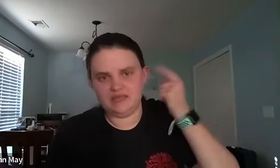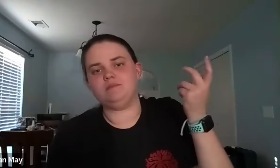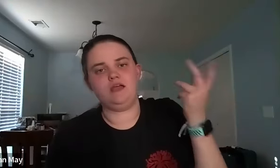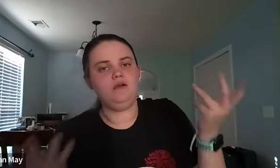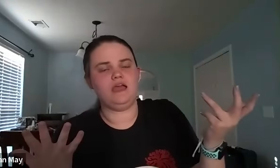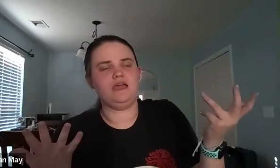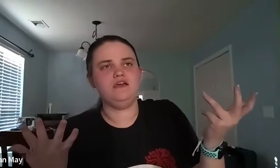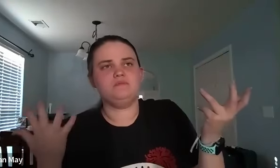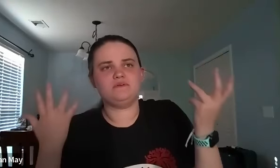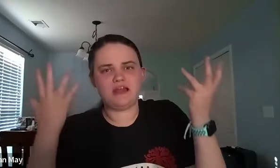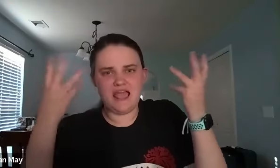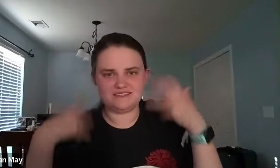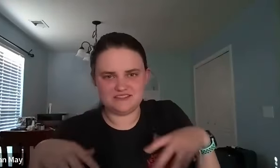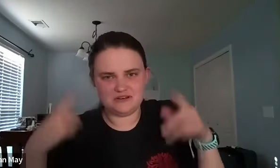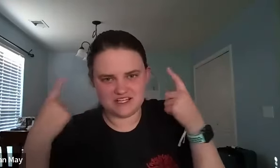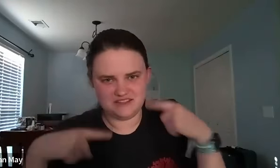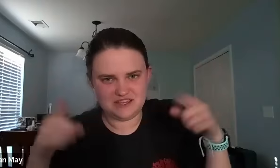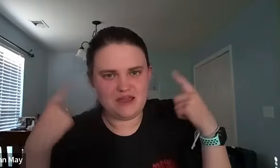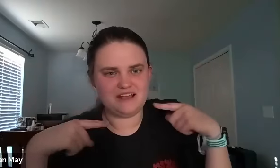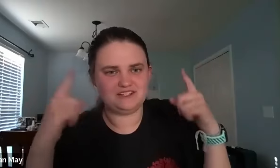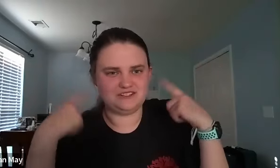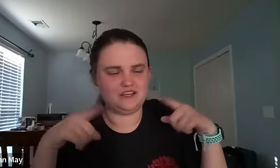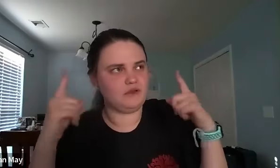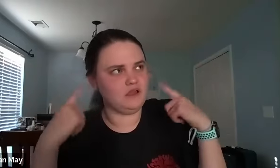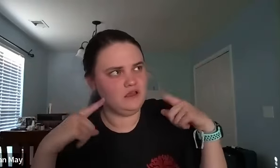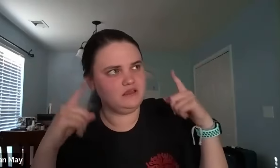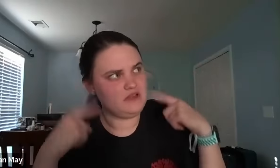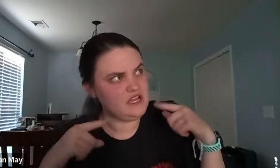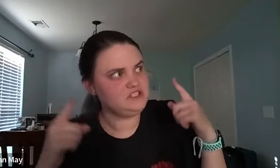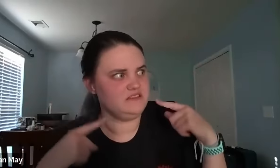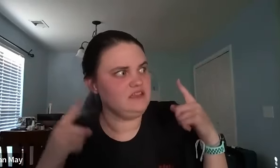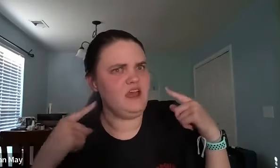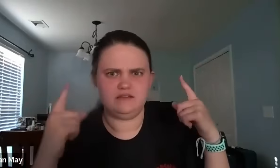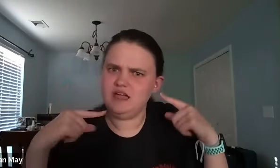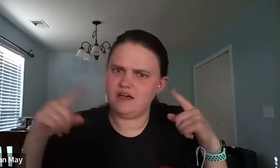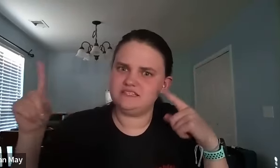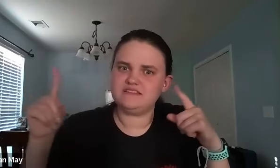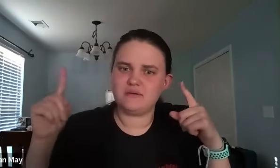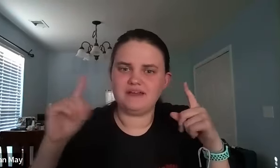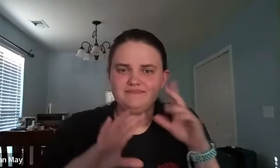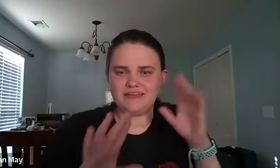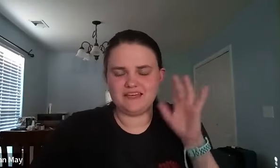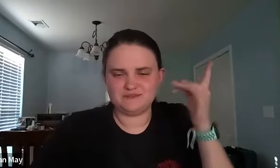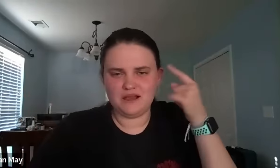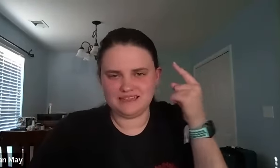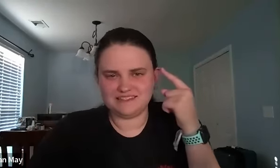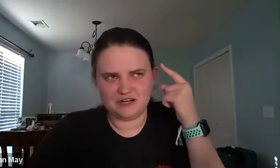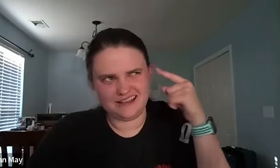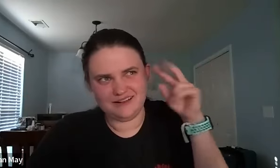it. I'm like, okay. But then when I have to sit there and actually think about it, I start to like going, have I actually seen that? Yeah, I've seen it that way. And that's why I sit there and I kind of look